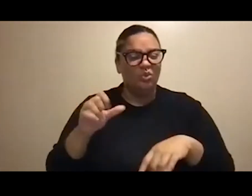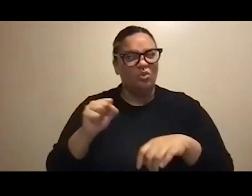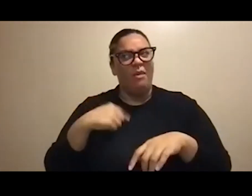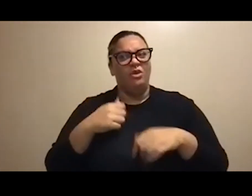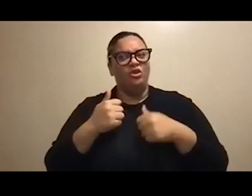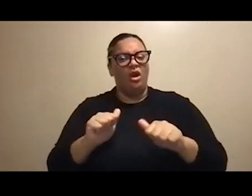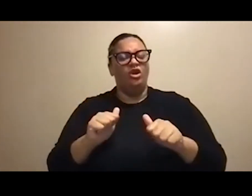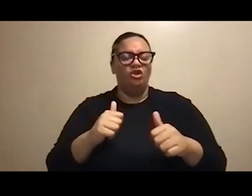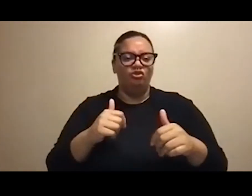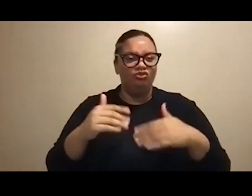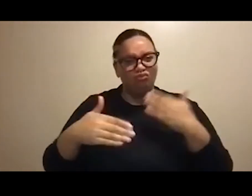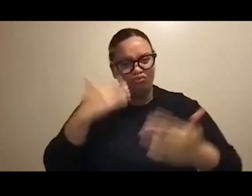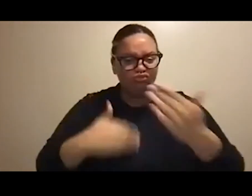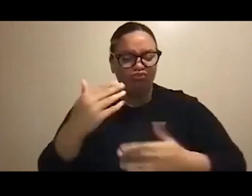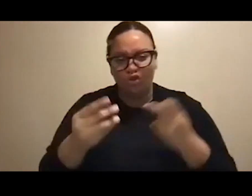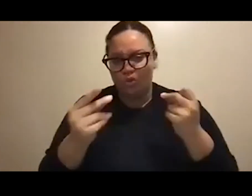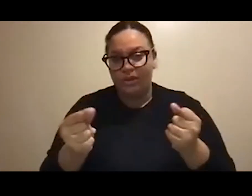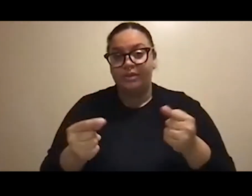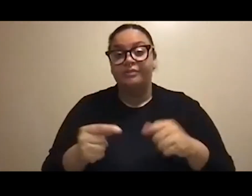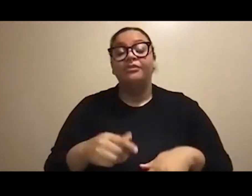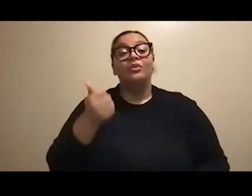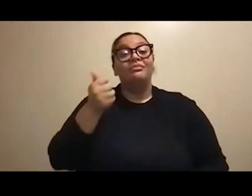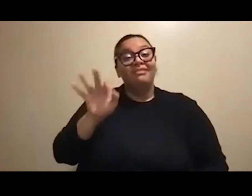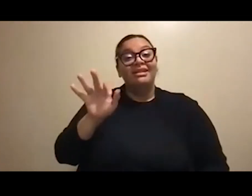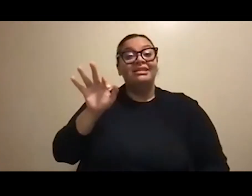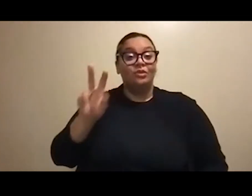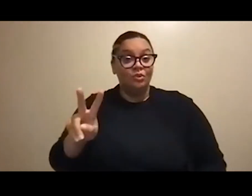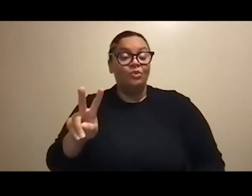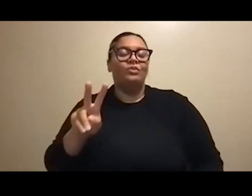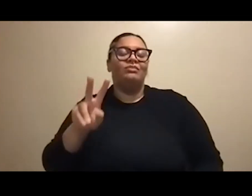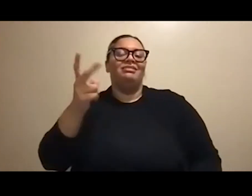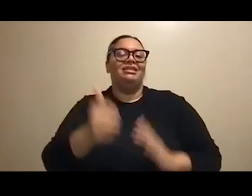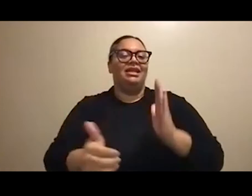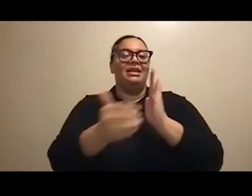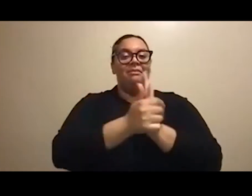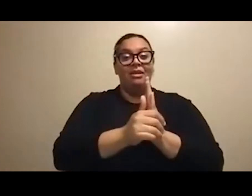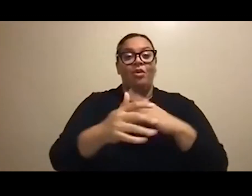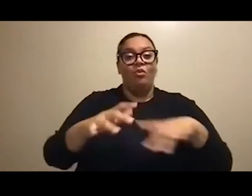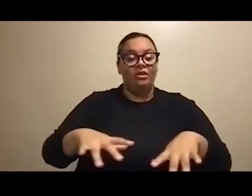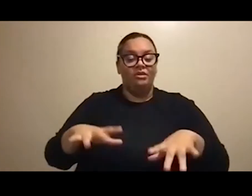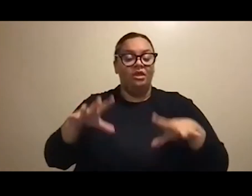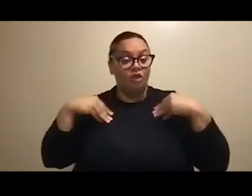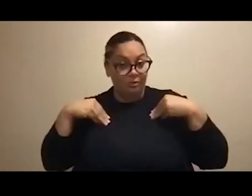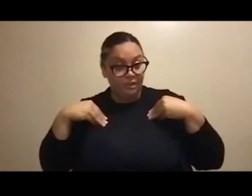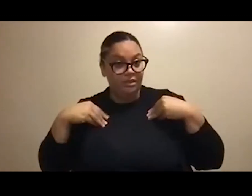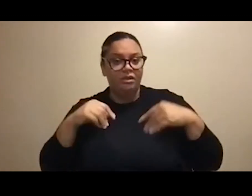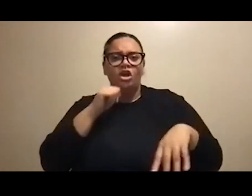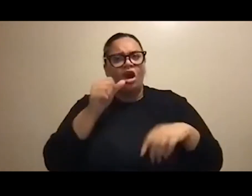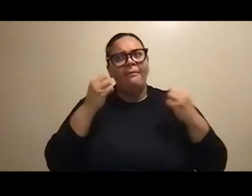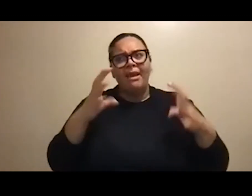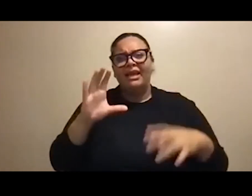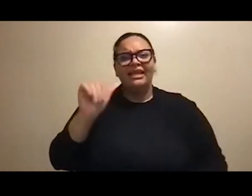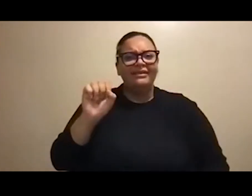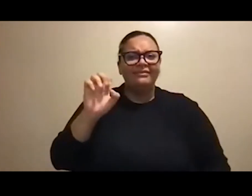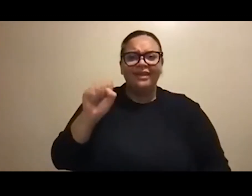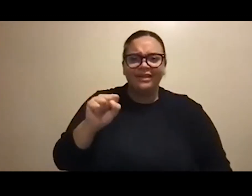1791, when the Second Amendment was adopted, until the early 1930s, there weren't any cases. There was no litigation